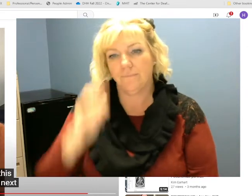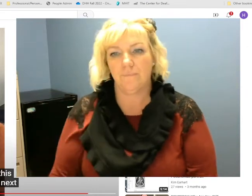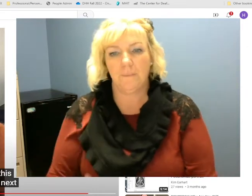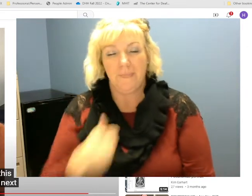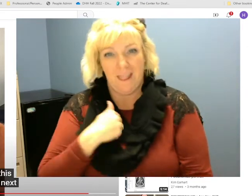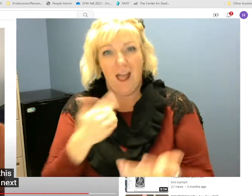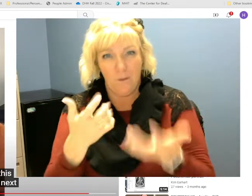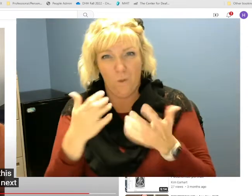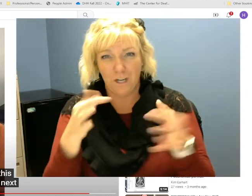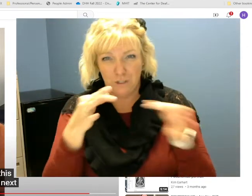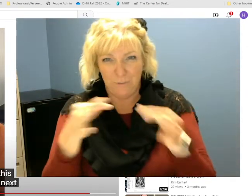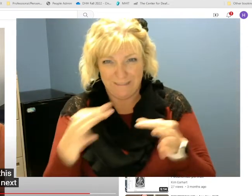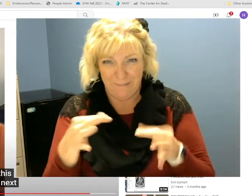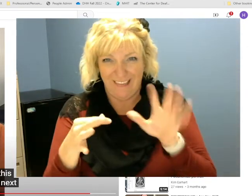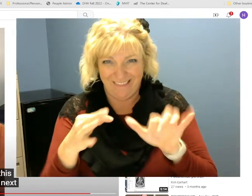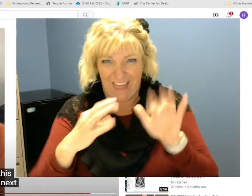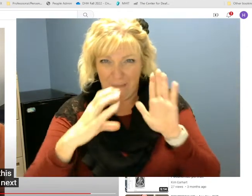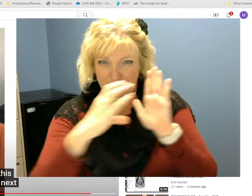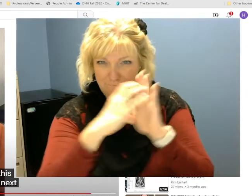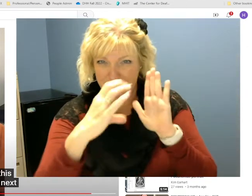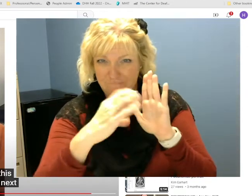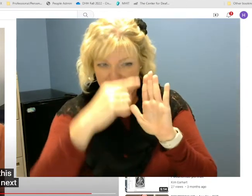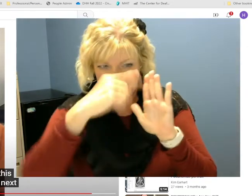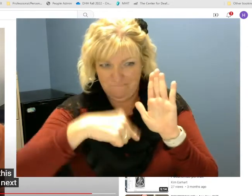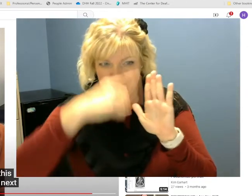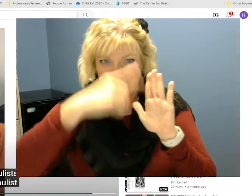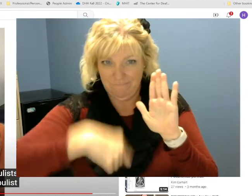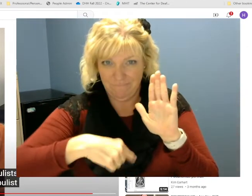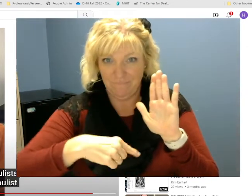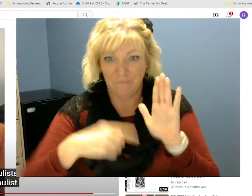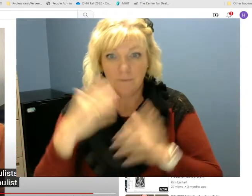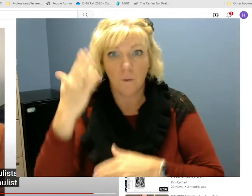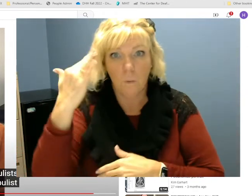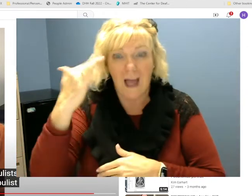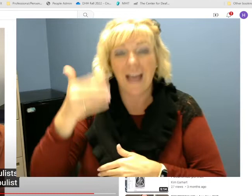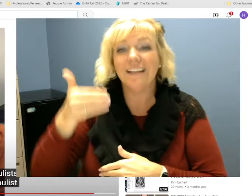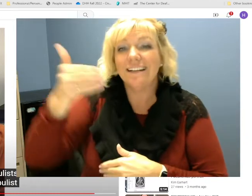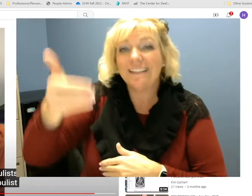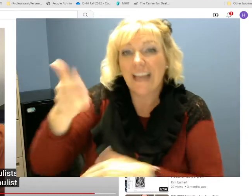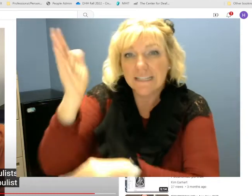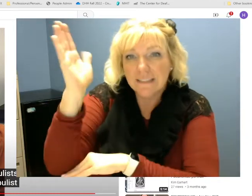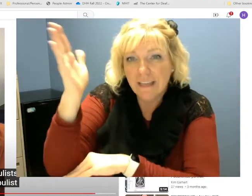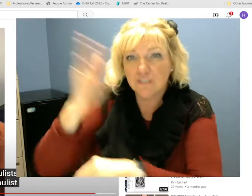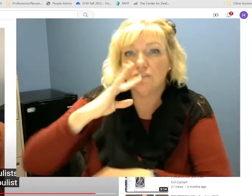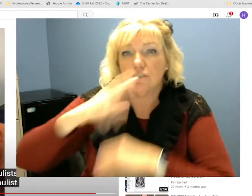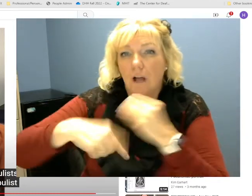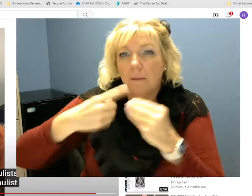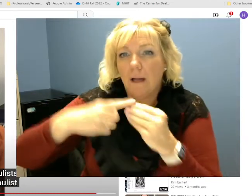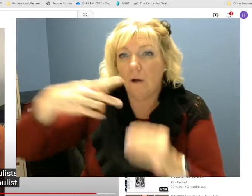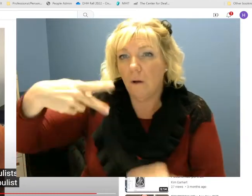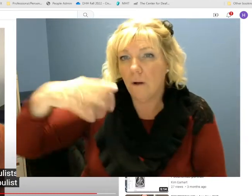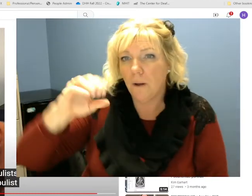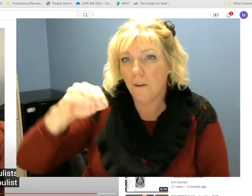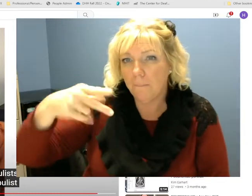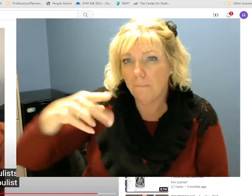explain this passage to you, because in the next lecture we'll talk about the populist